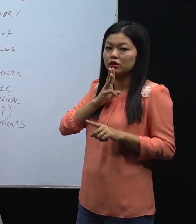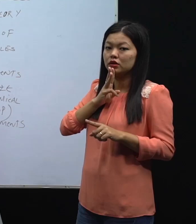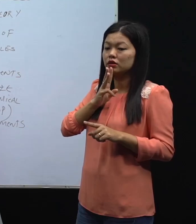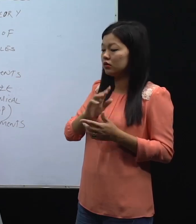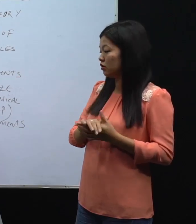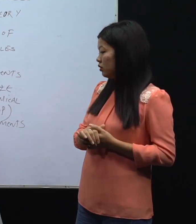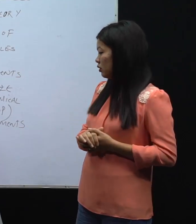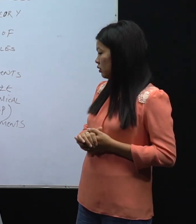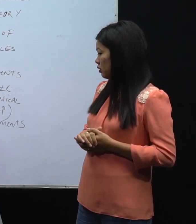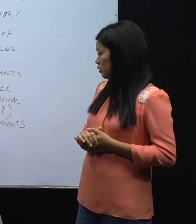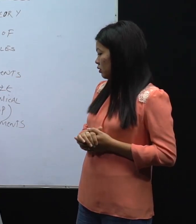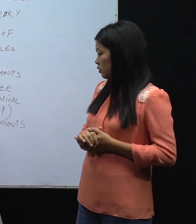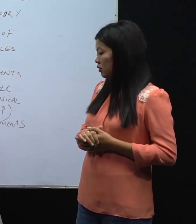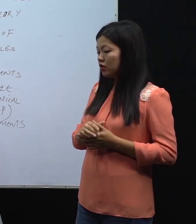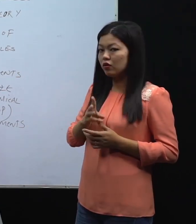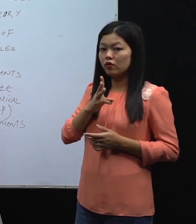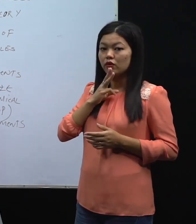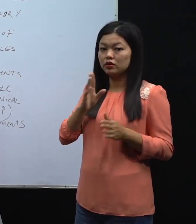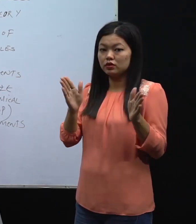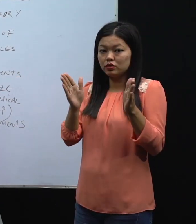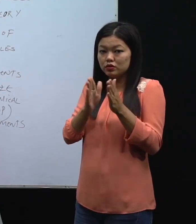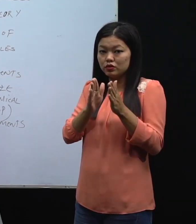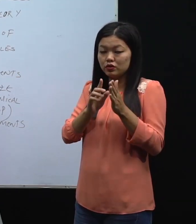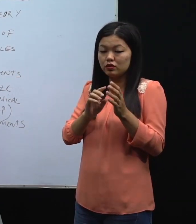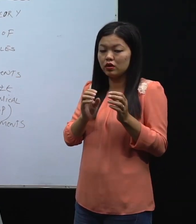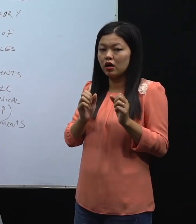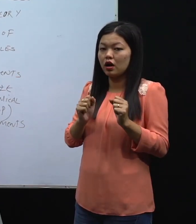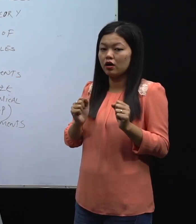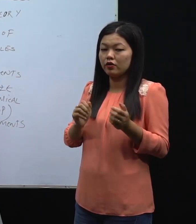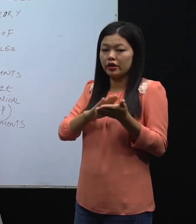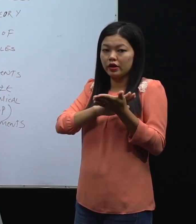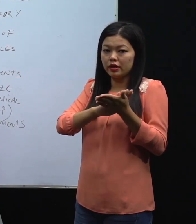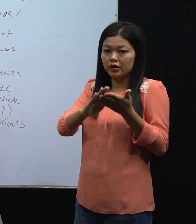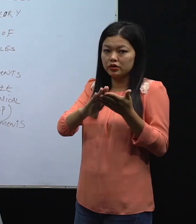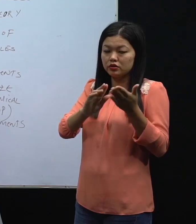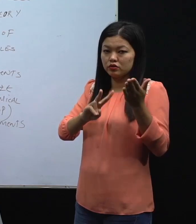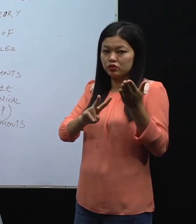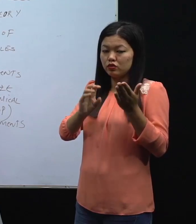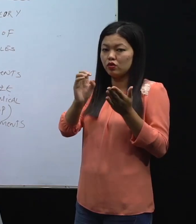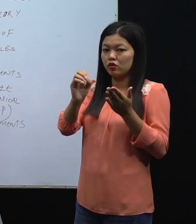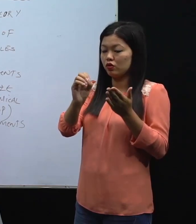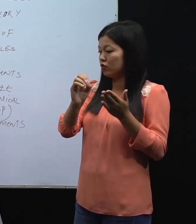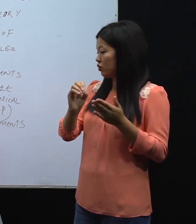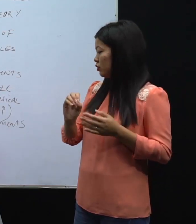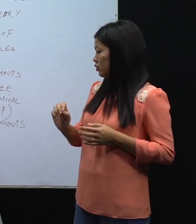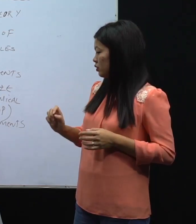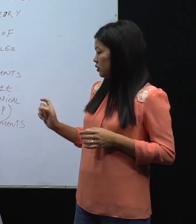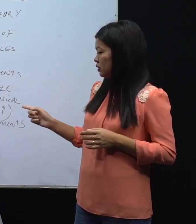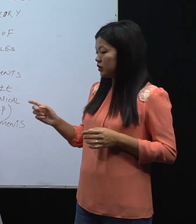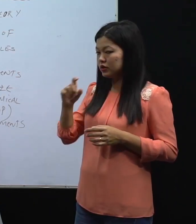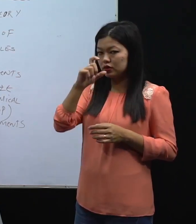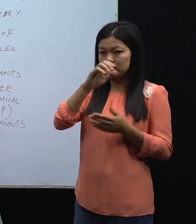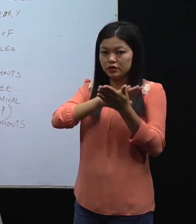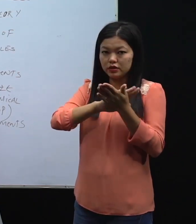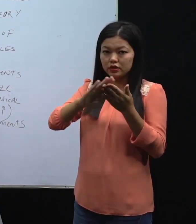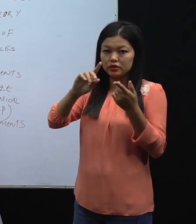in water we have H2O is the formula of chemical formula of water. So here we have